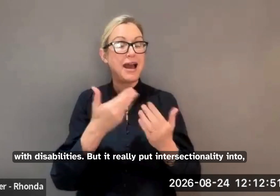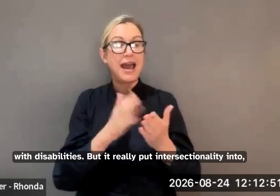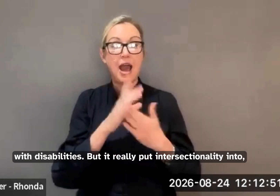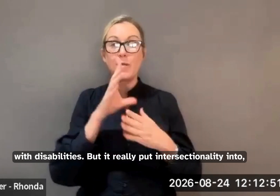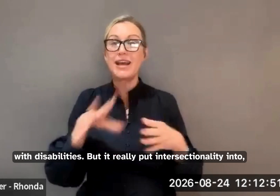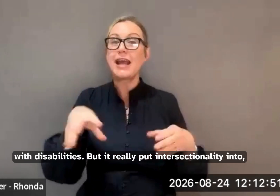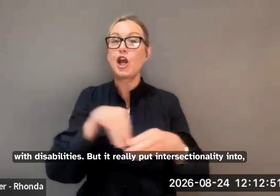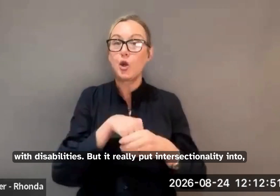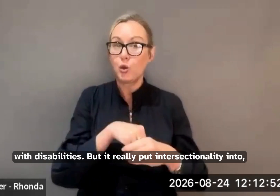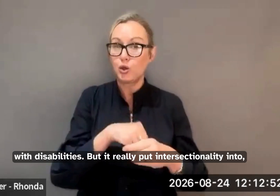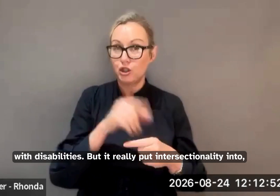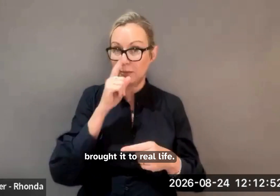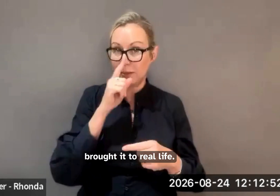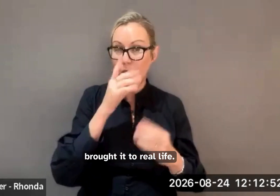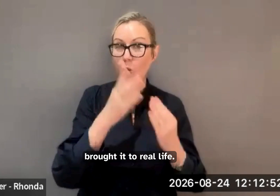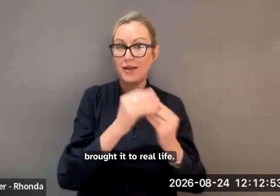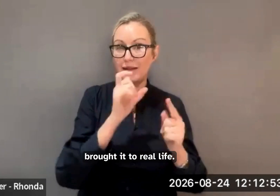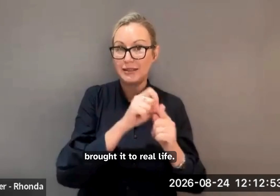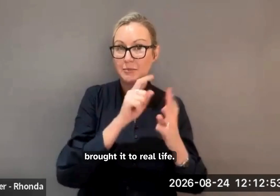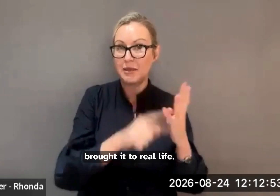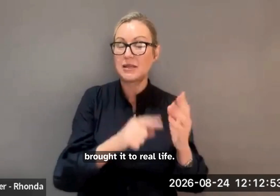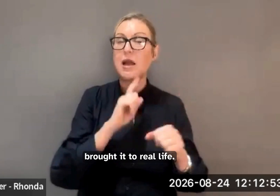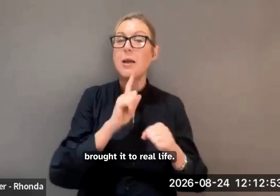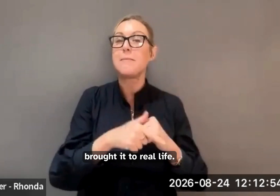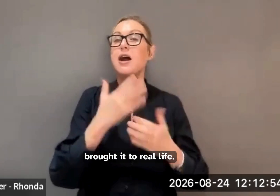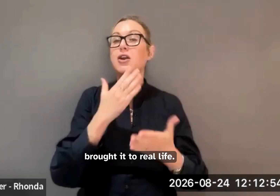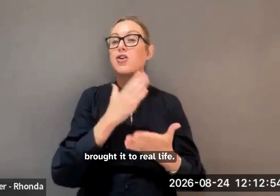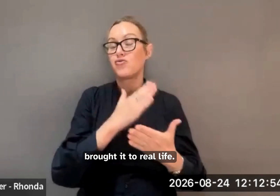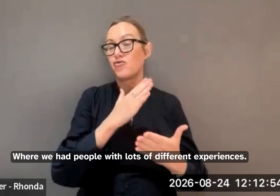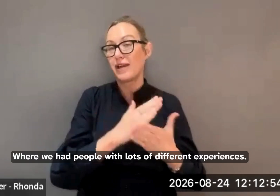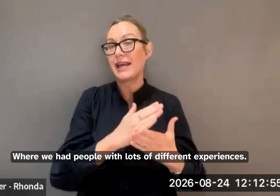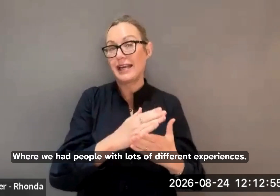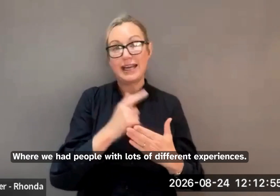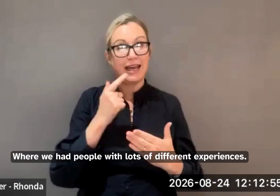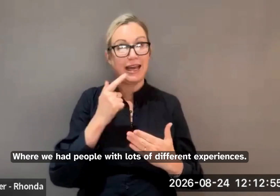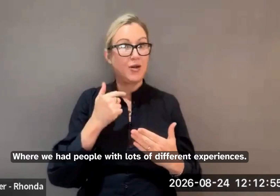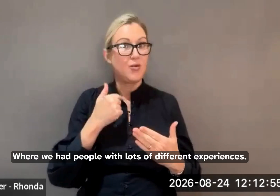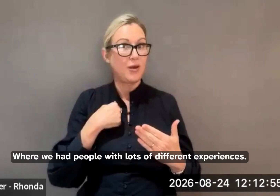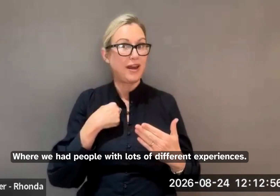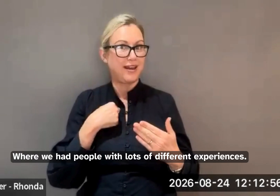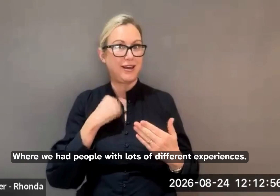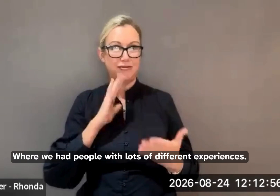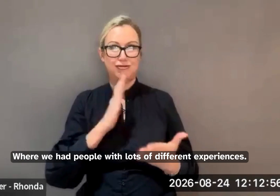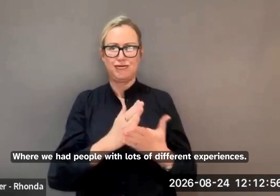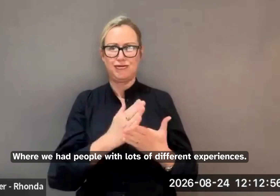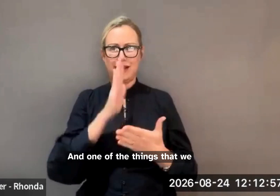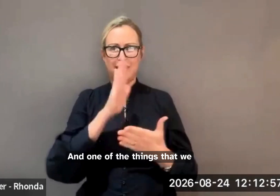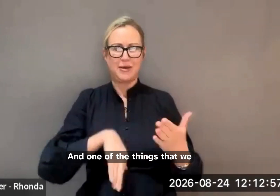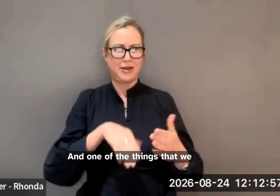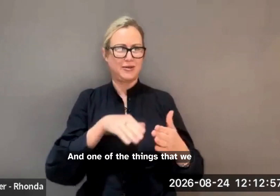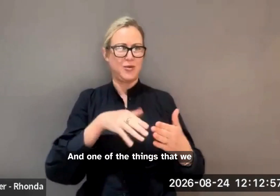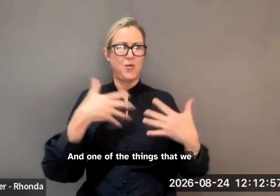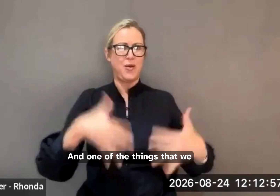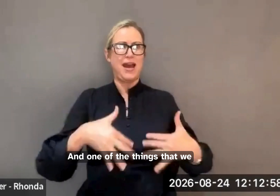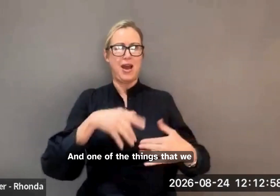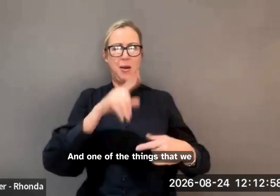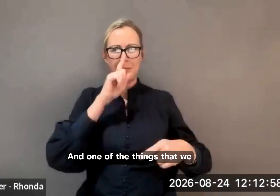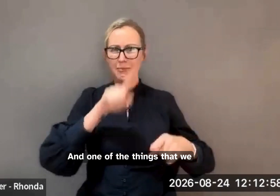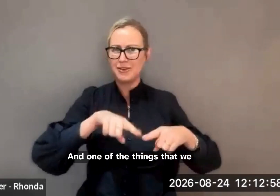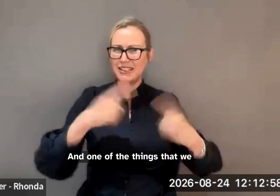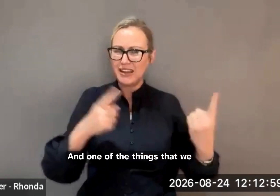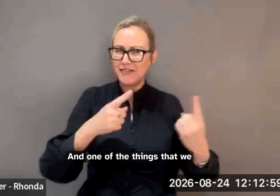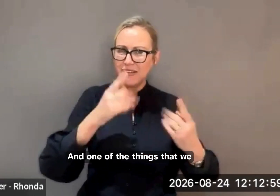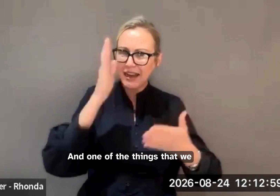put intersectionality into brought it to real life, where we had people with lots of different experiences. And one of the things